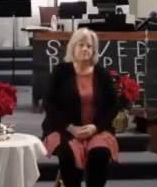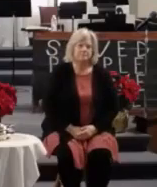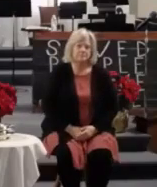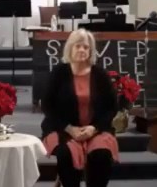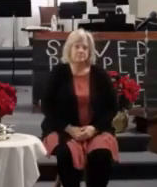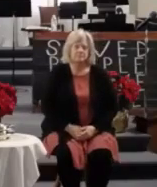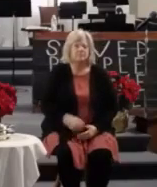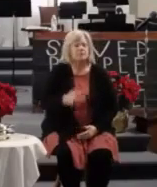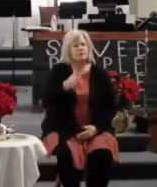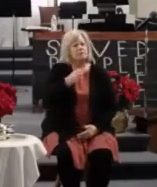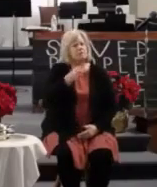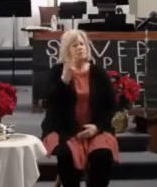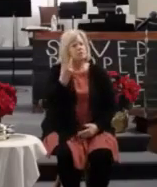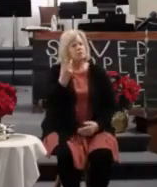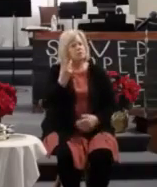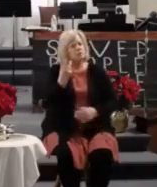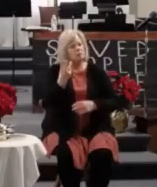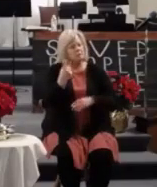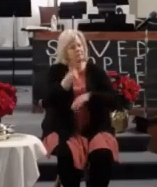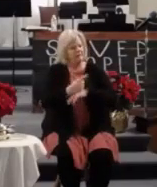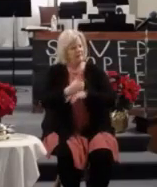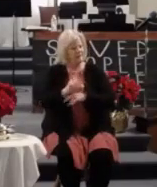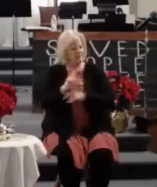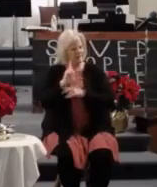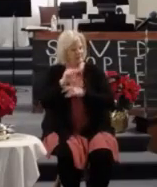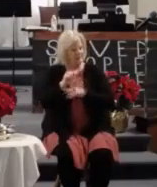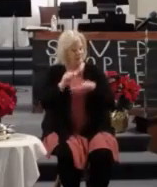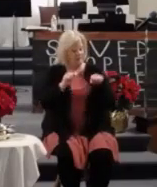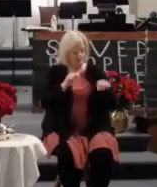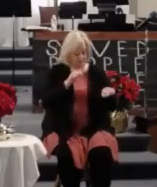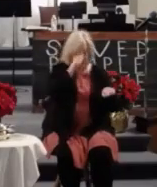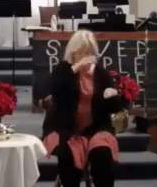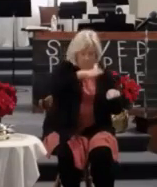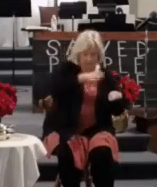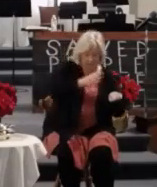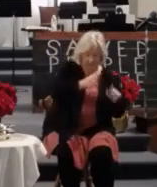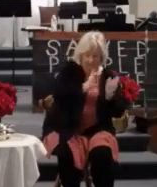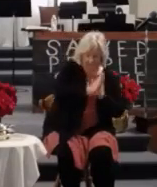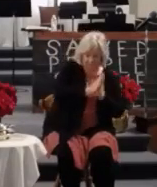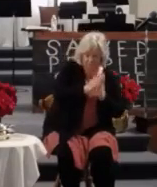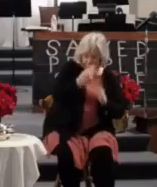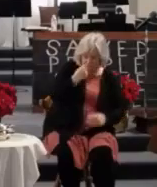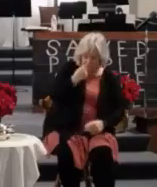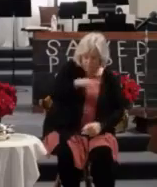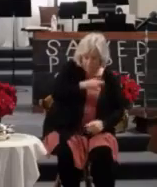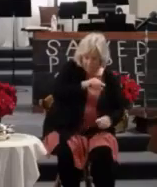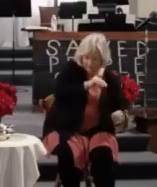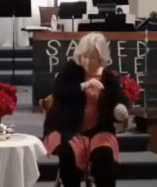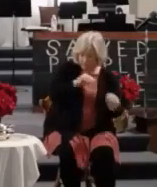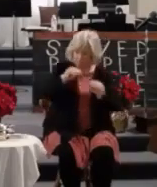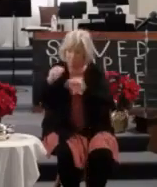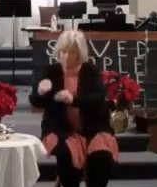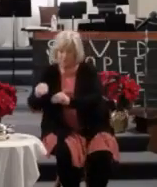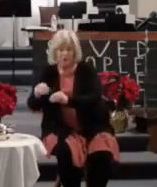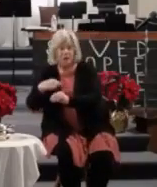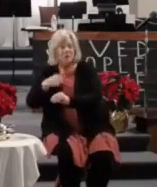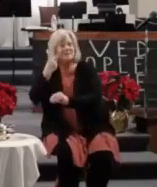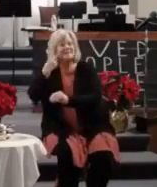After a few days, the other man asked if he could be moved over to the